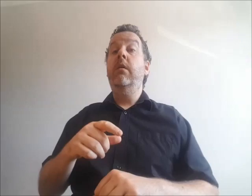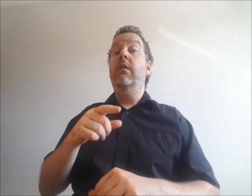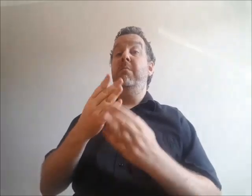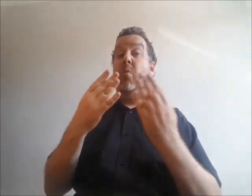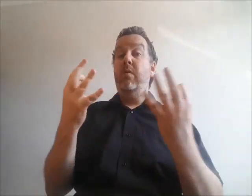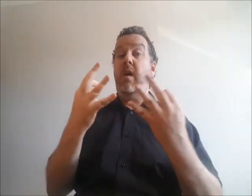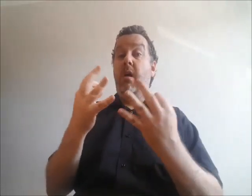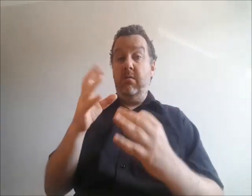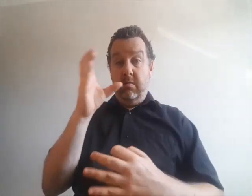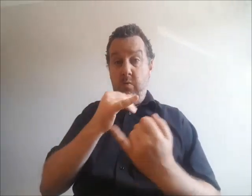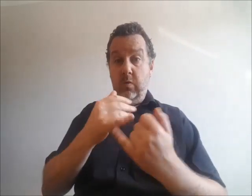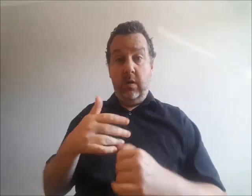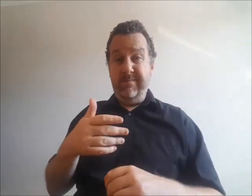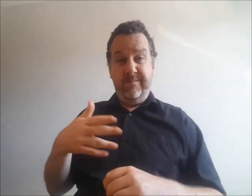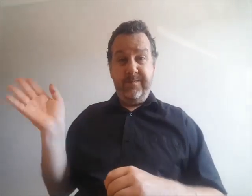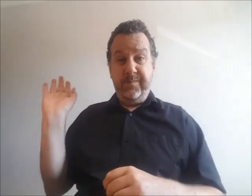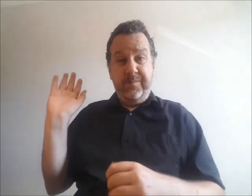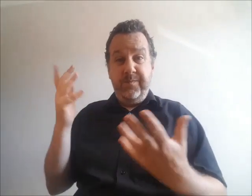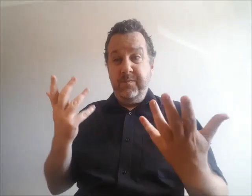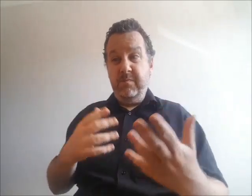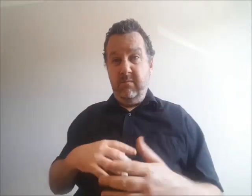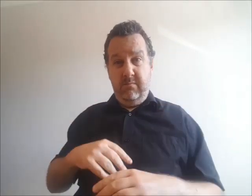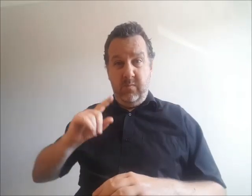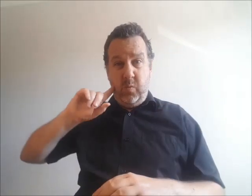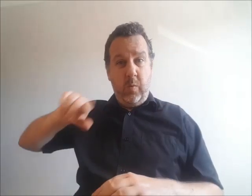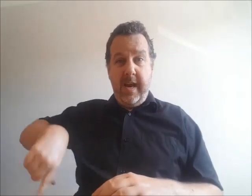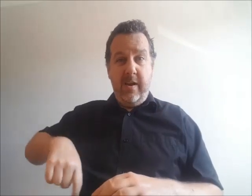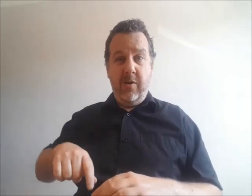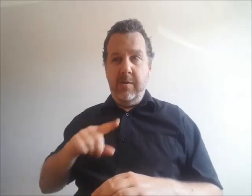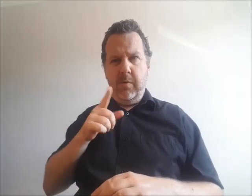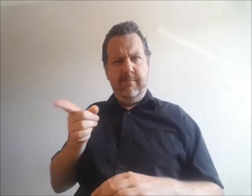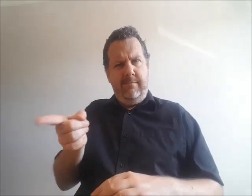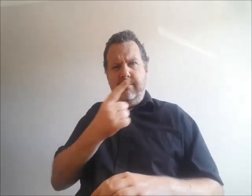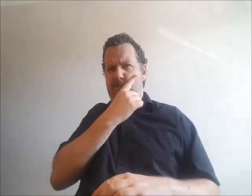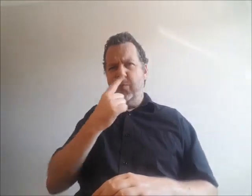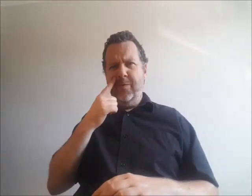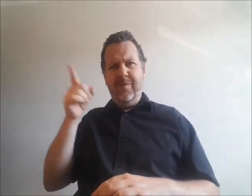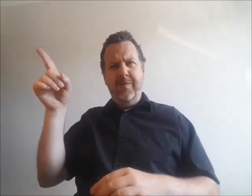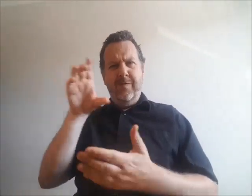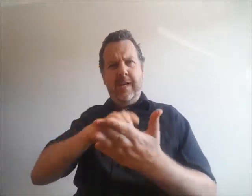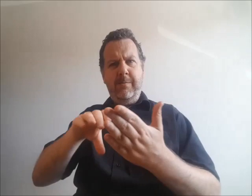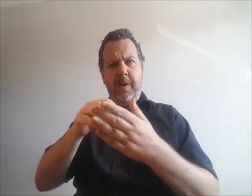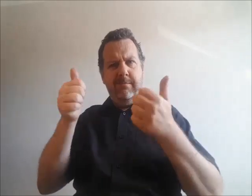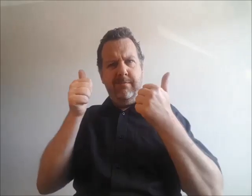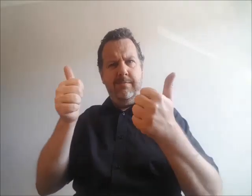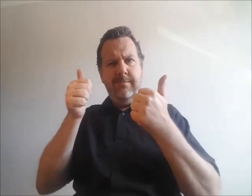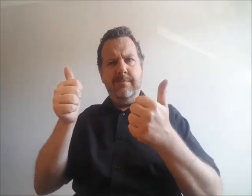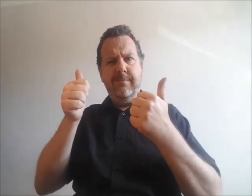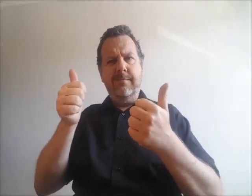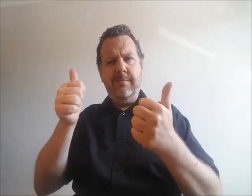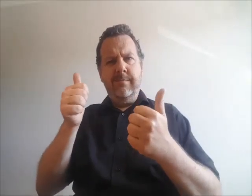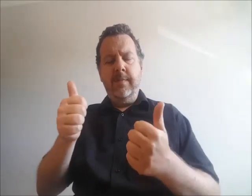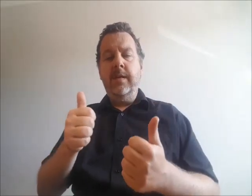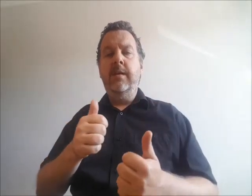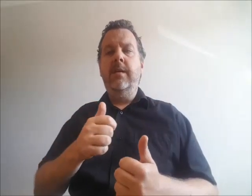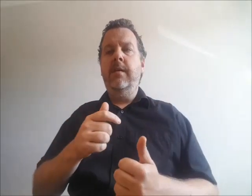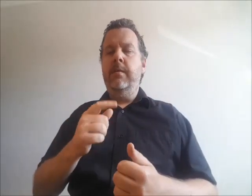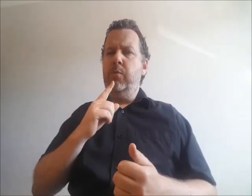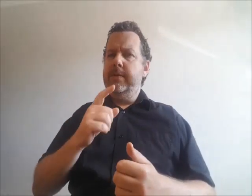but it looks like the Board of Guardians didn't take much heed of this. They didn't particularly care, even though it was proof that the Cabra system was working for the deaf